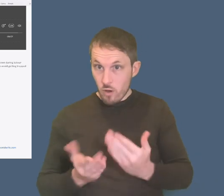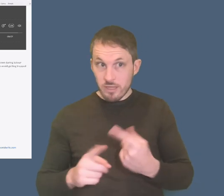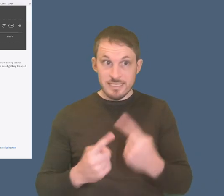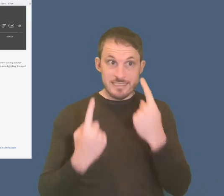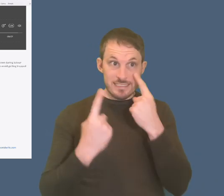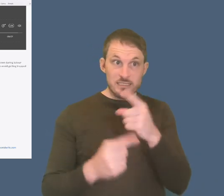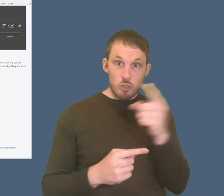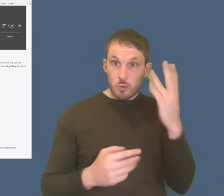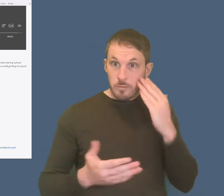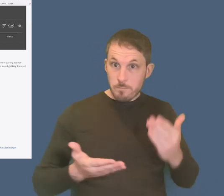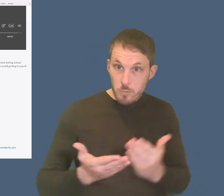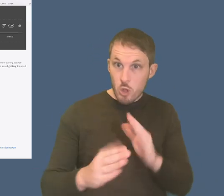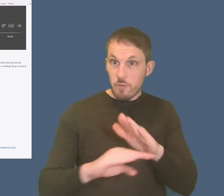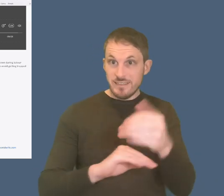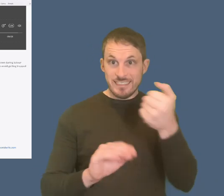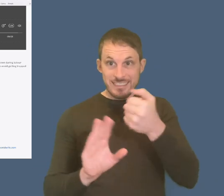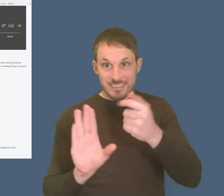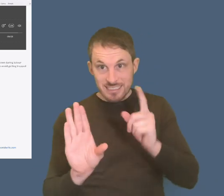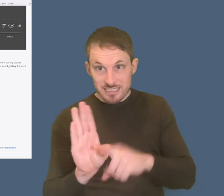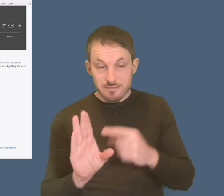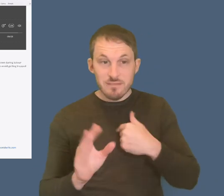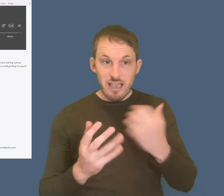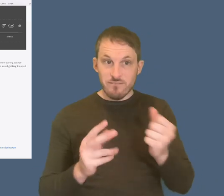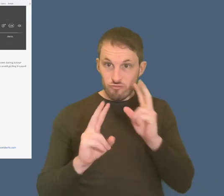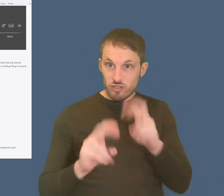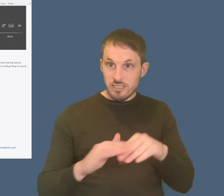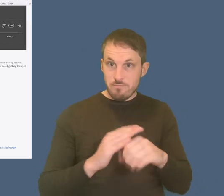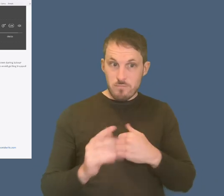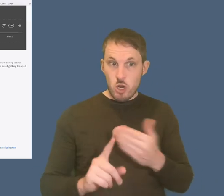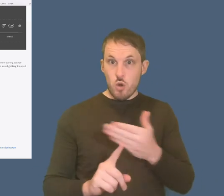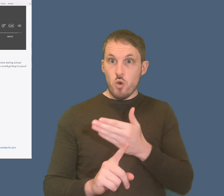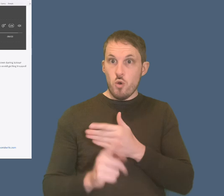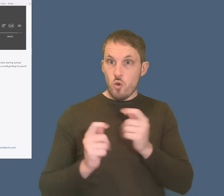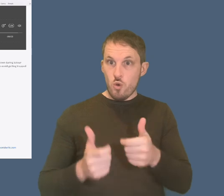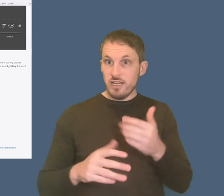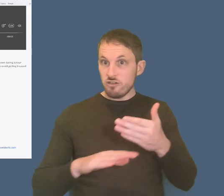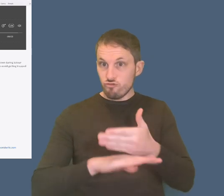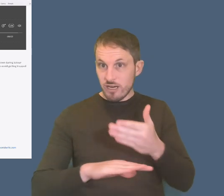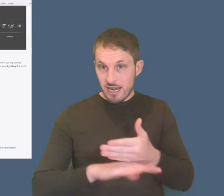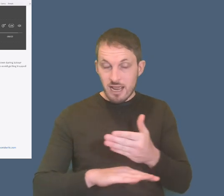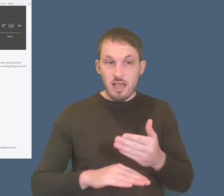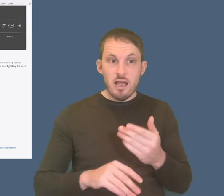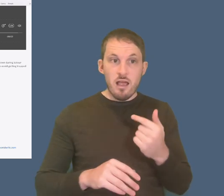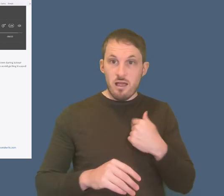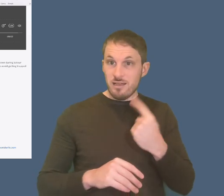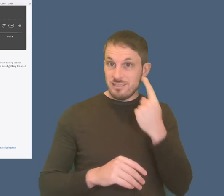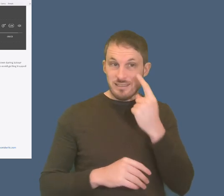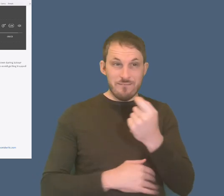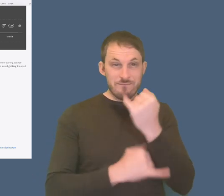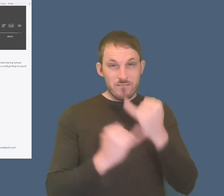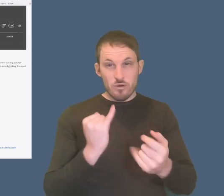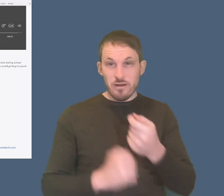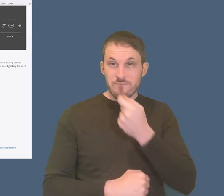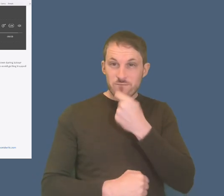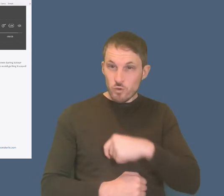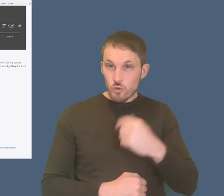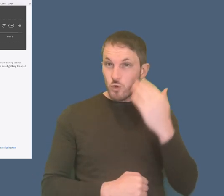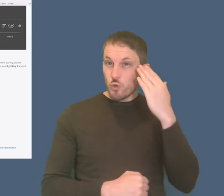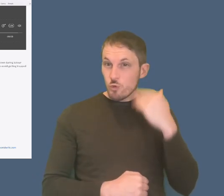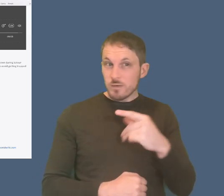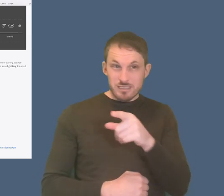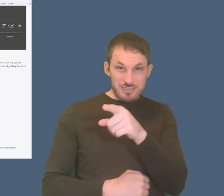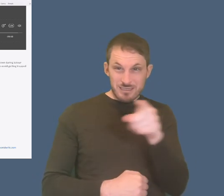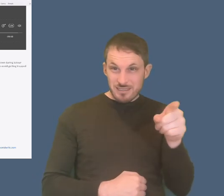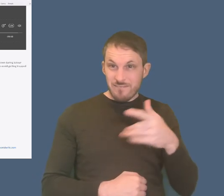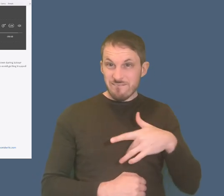over 16 years, and from doing the research that I did in my early career, it's that very few women feel like they want to